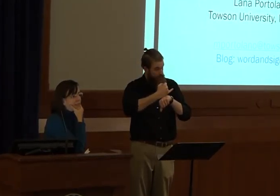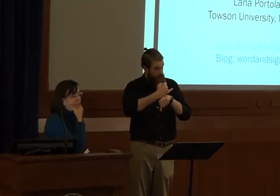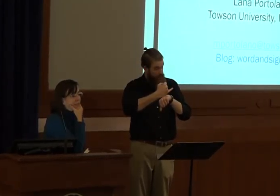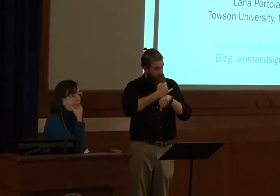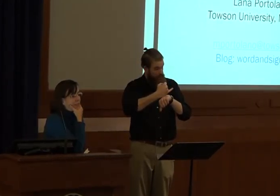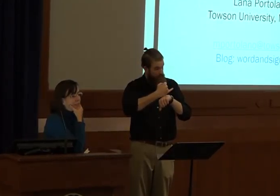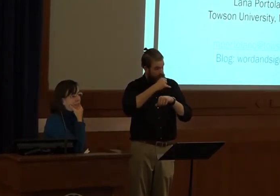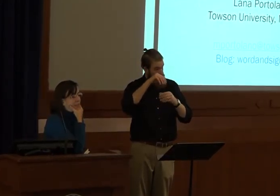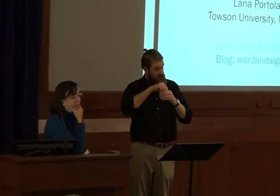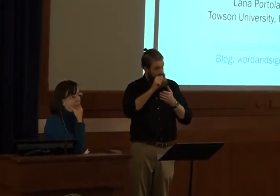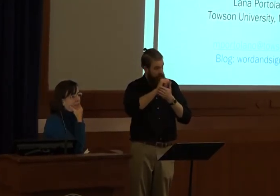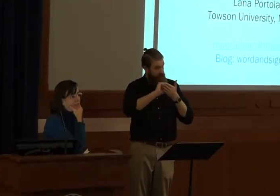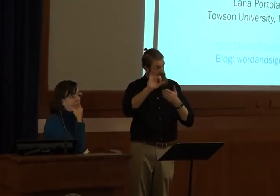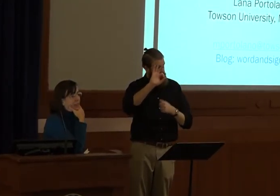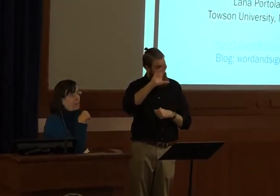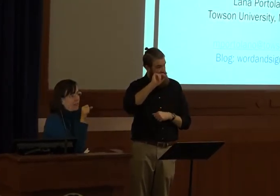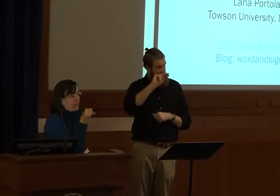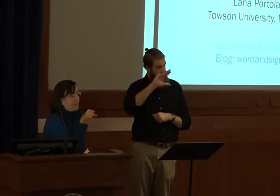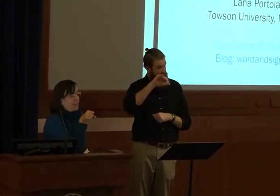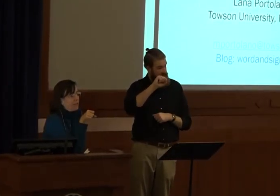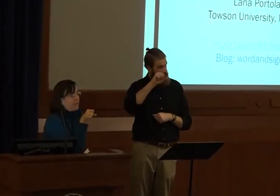Was there another institute?